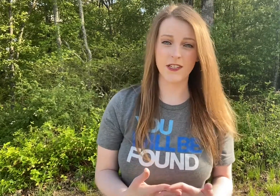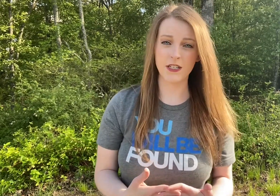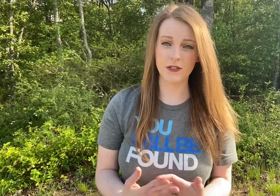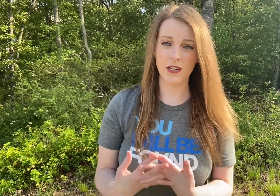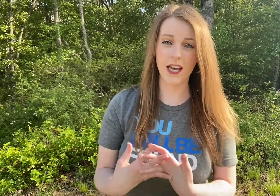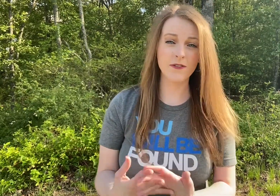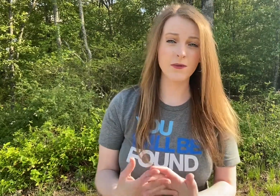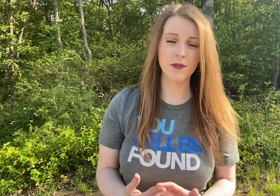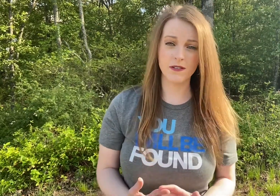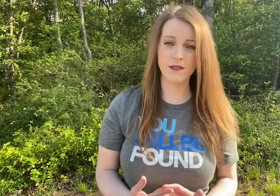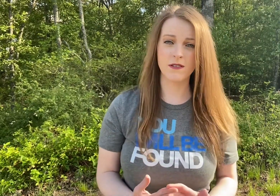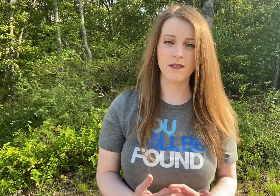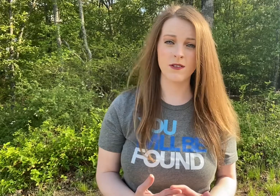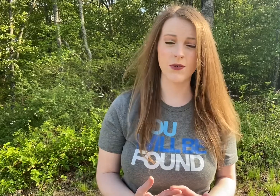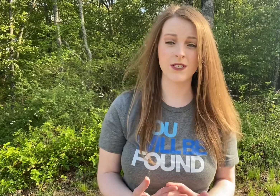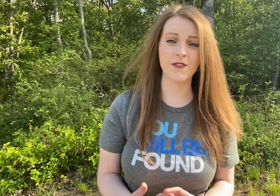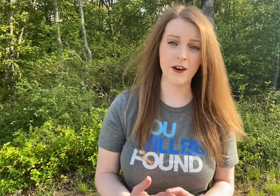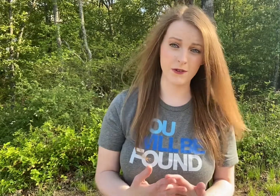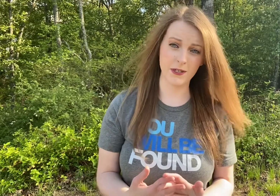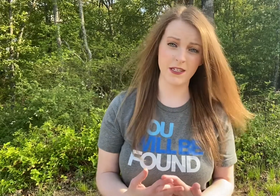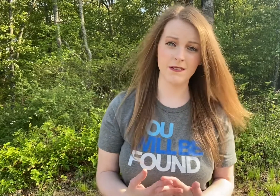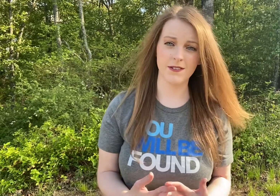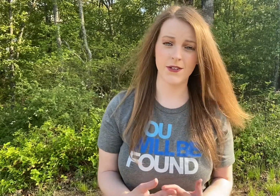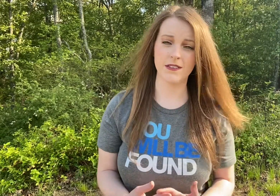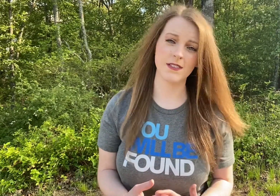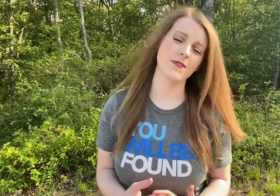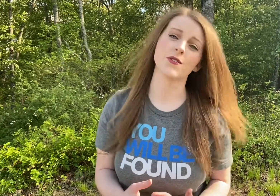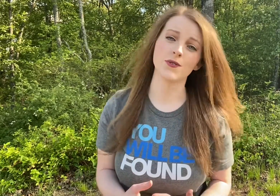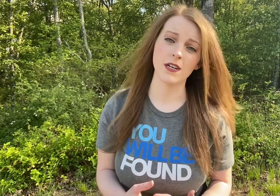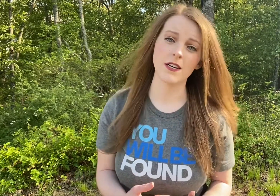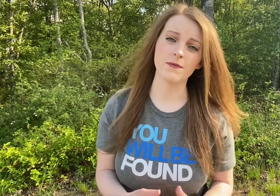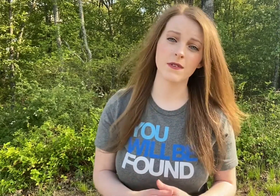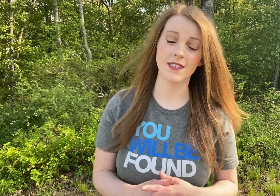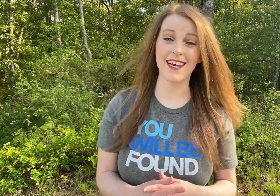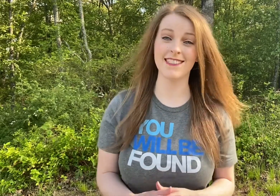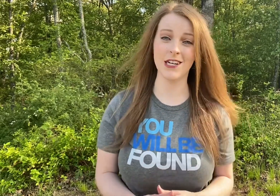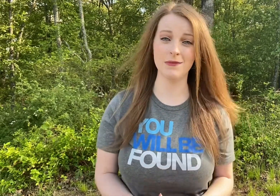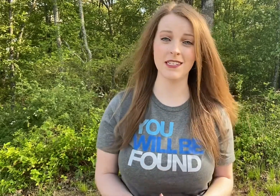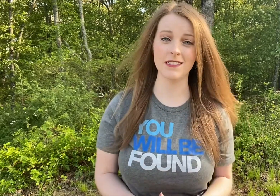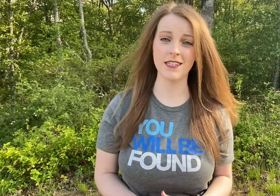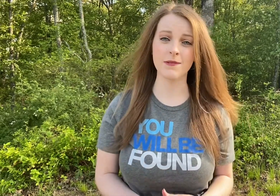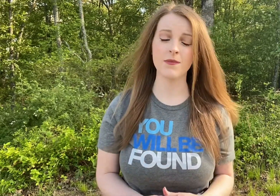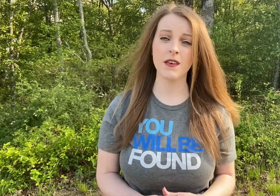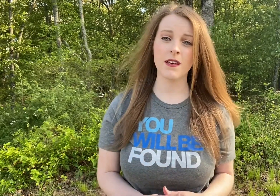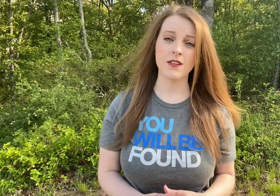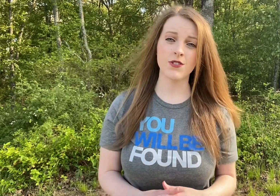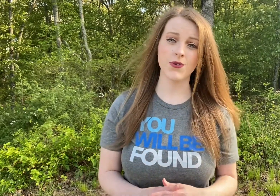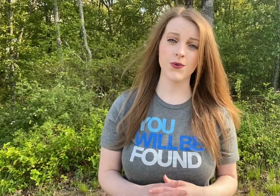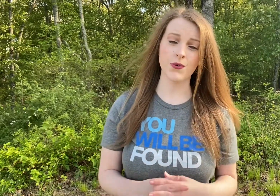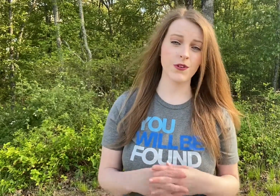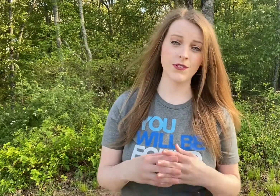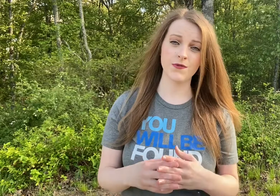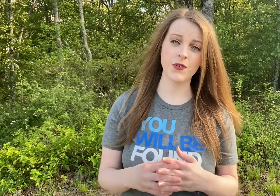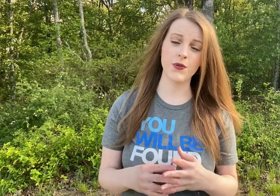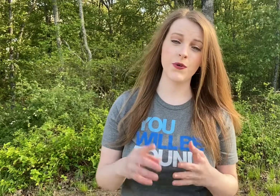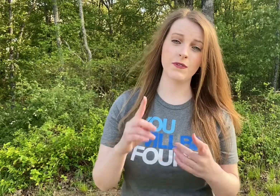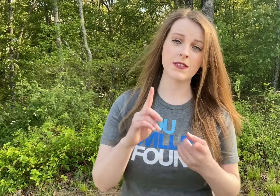to everyone who has found me during this difficult time, because it has not been easy. To those of you who have